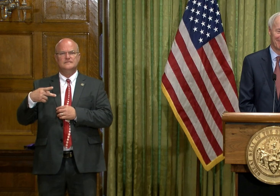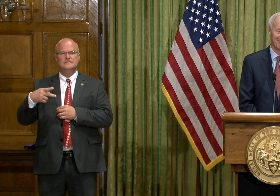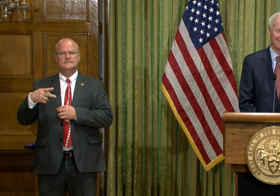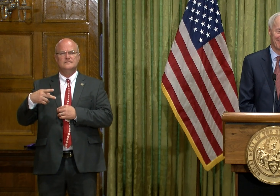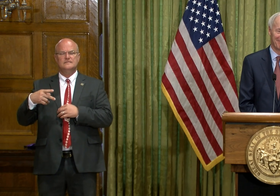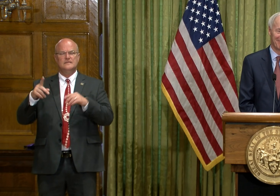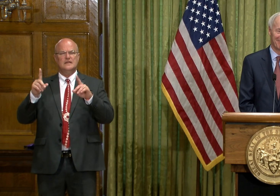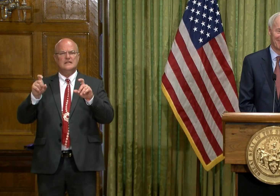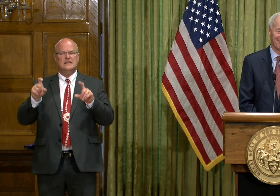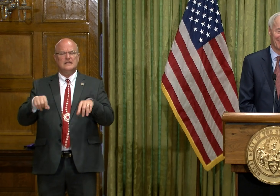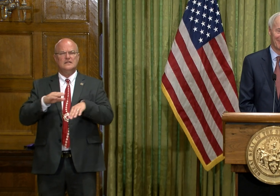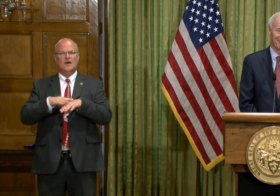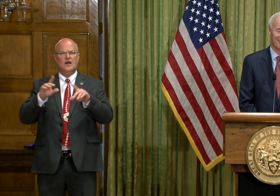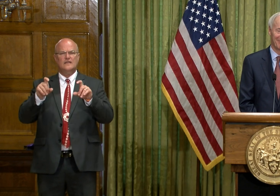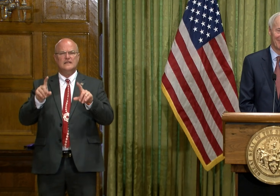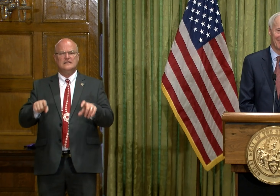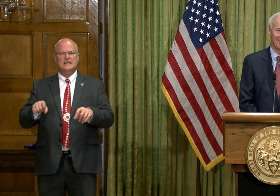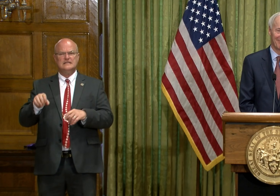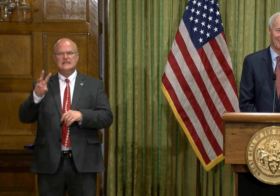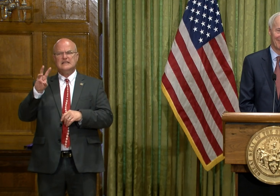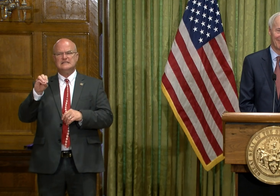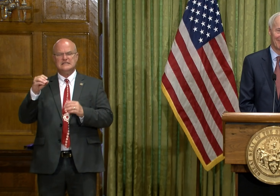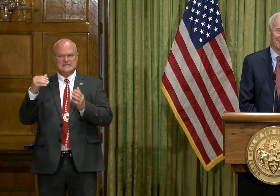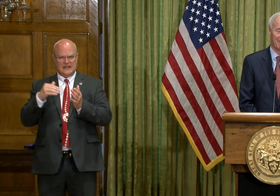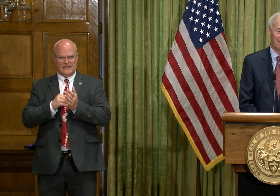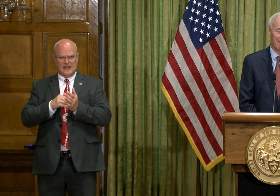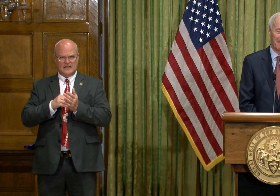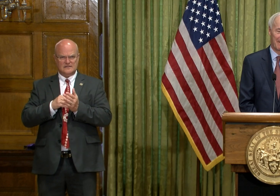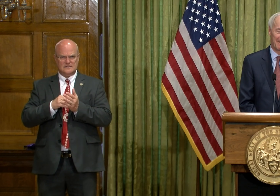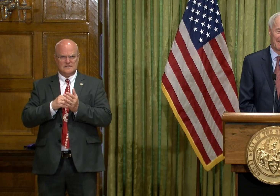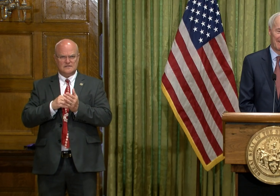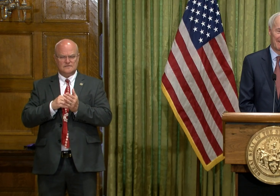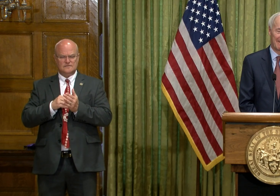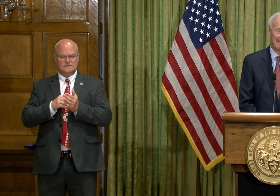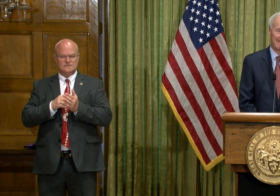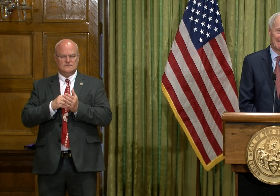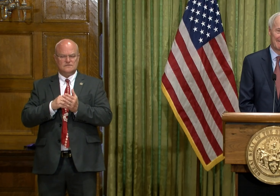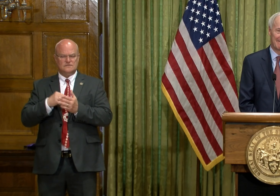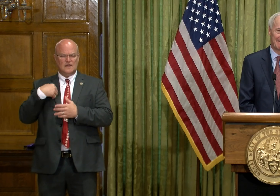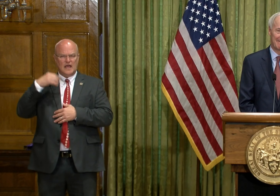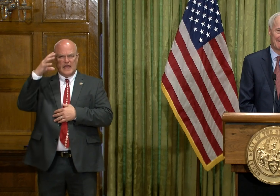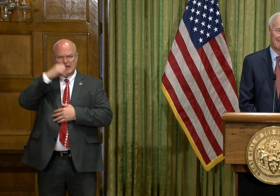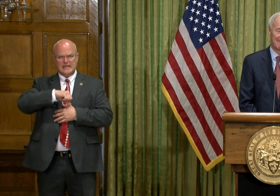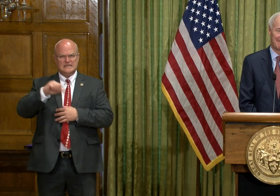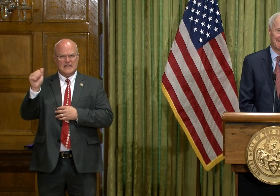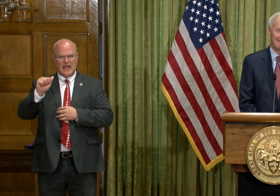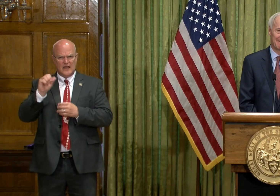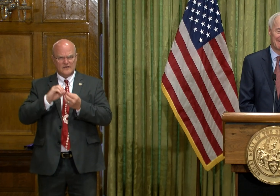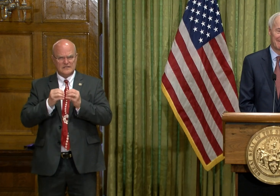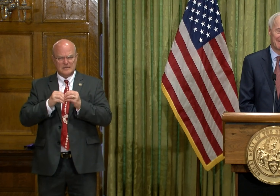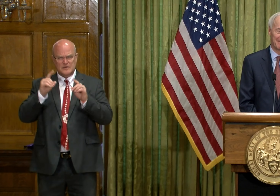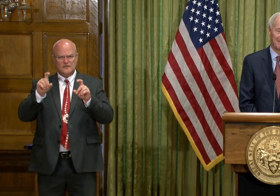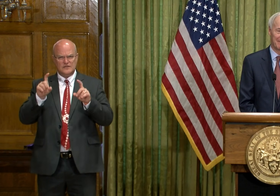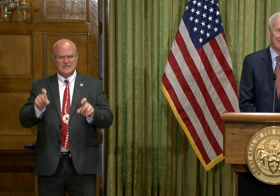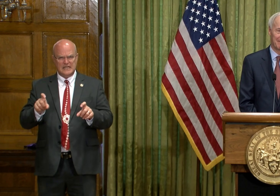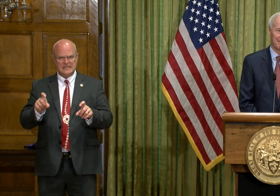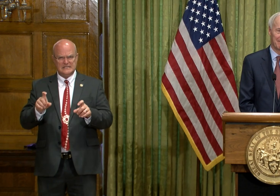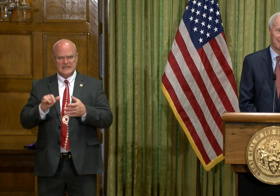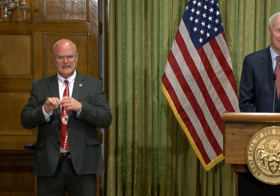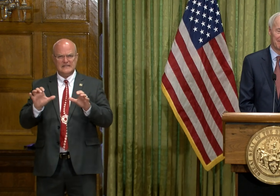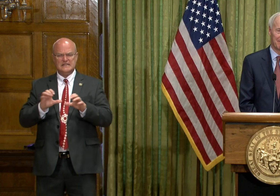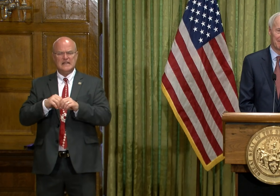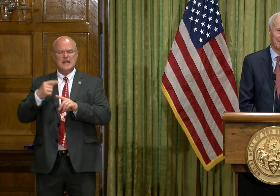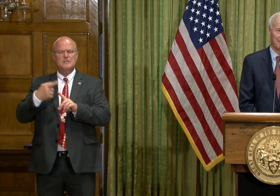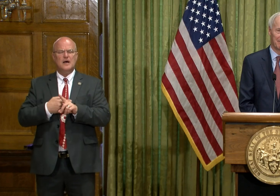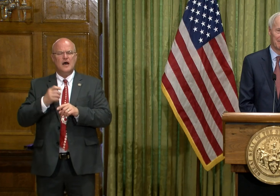testing, on the testing 60,000, I wanted to see if you had, I guess, what the average number is for testing that's conducted